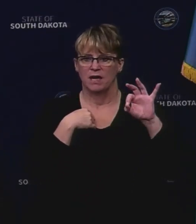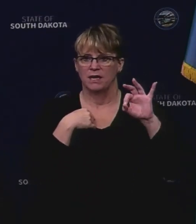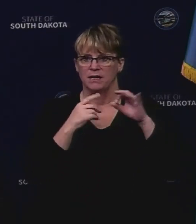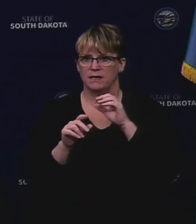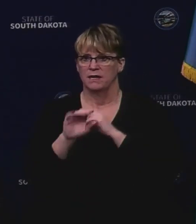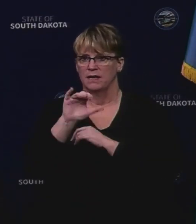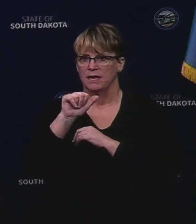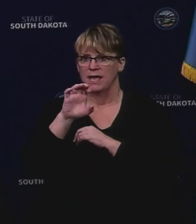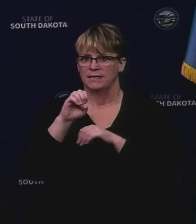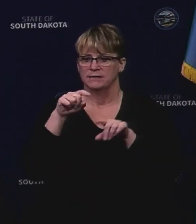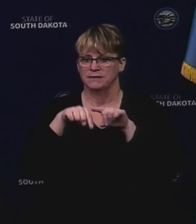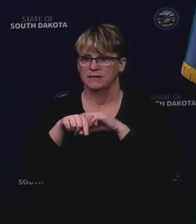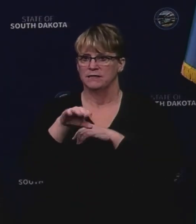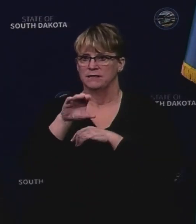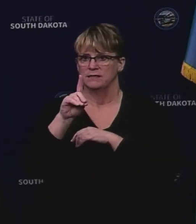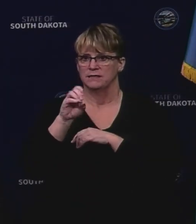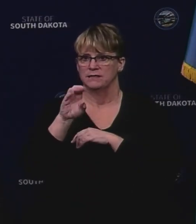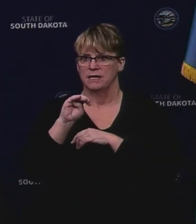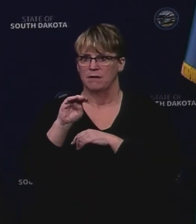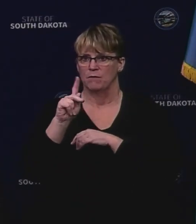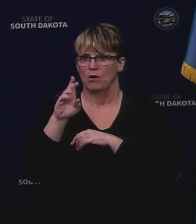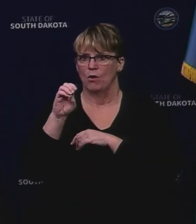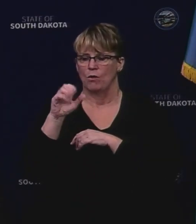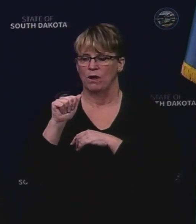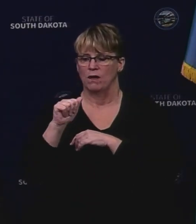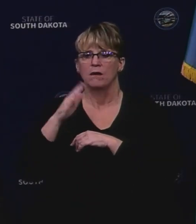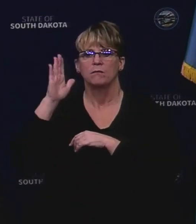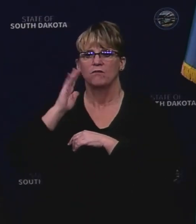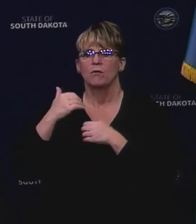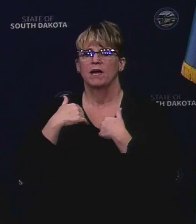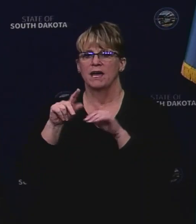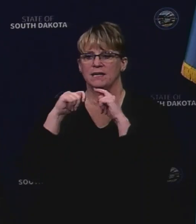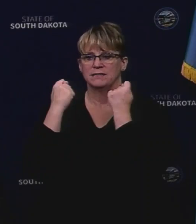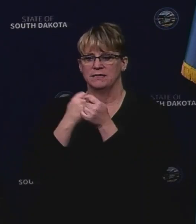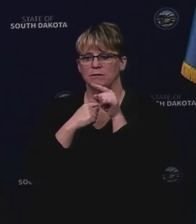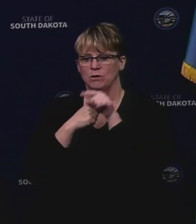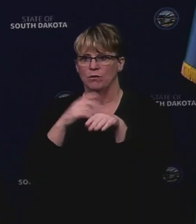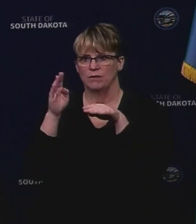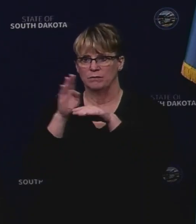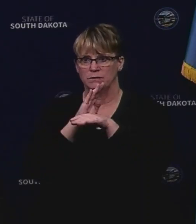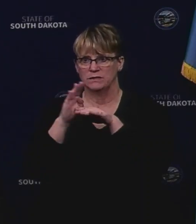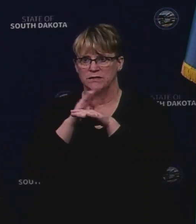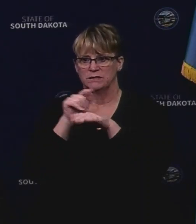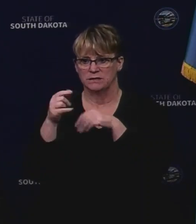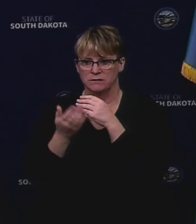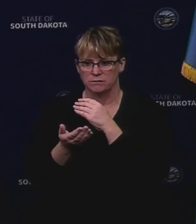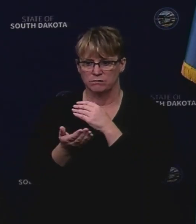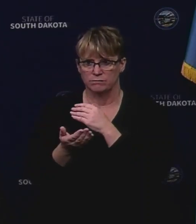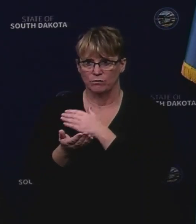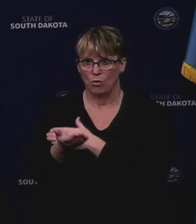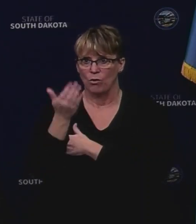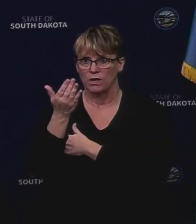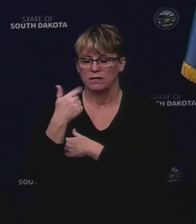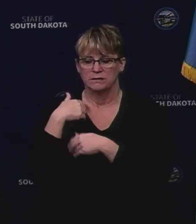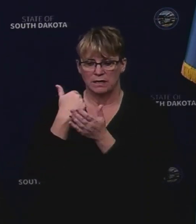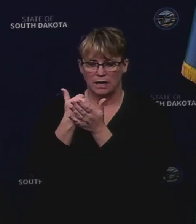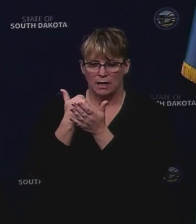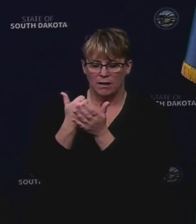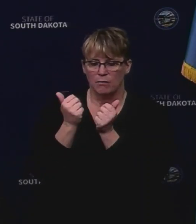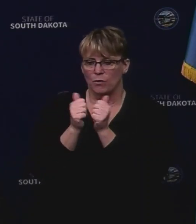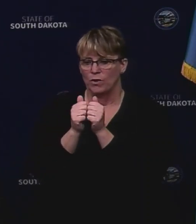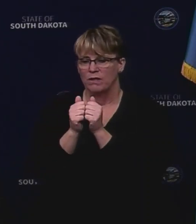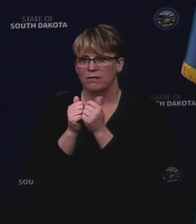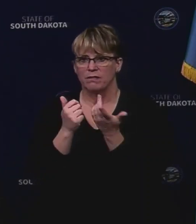at Demcota. We did have a team at the facility again this morning to help them